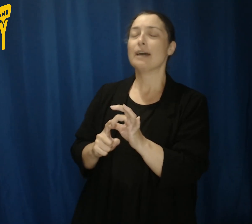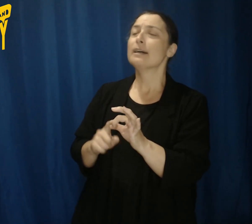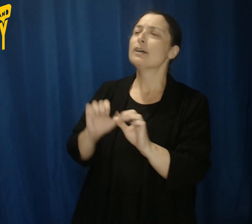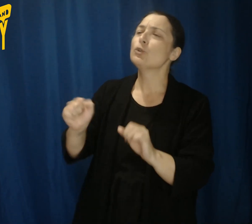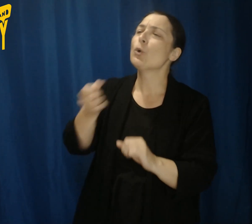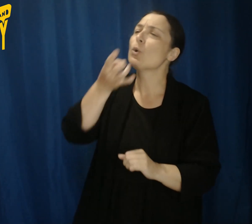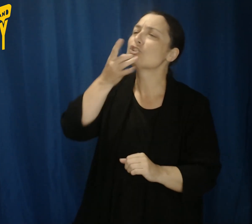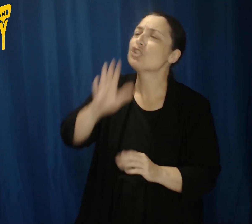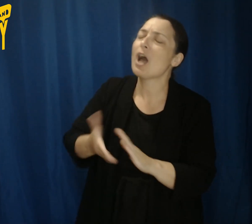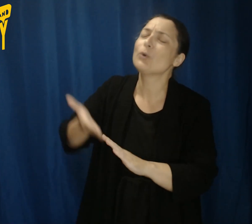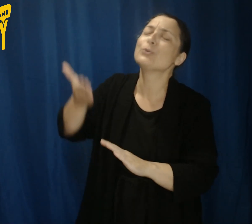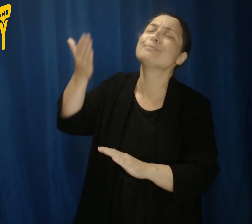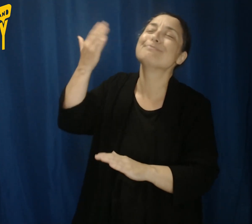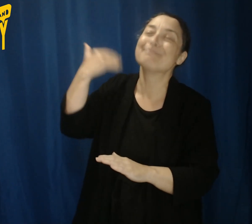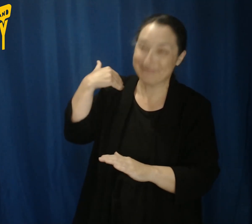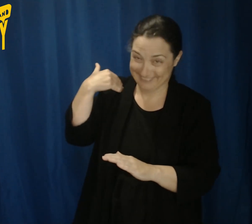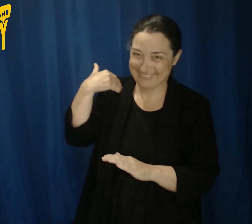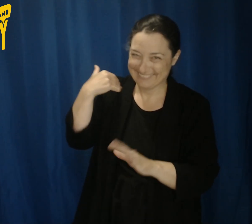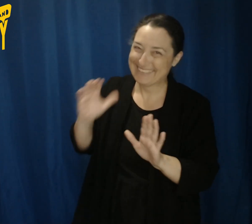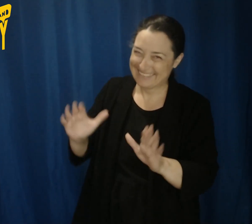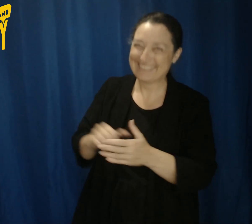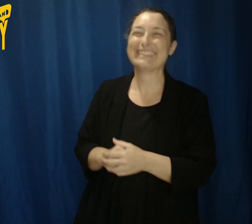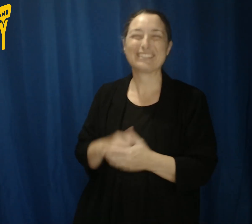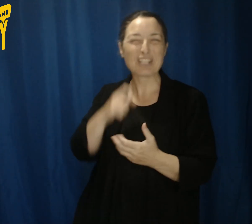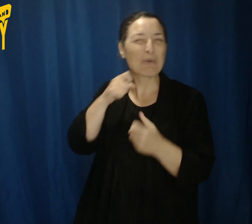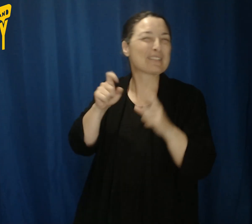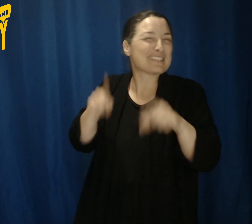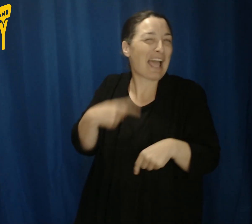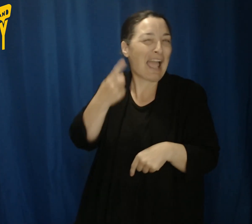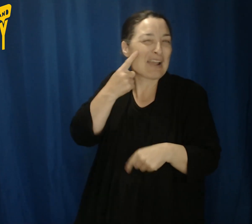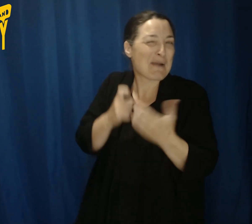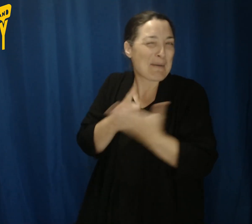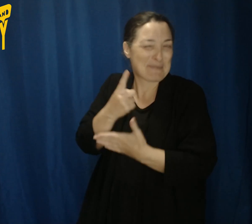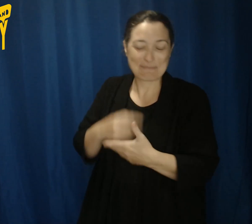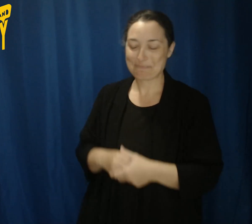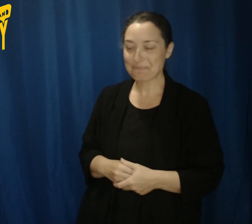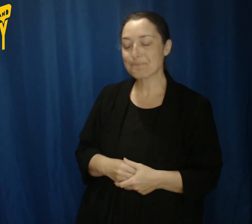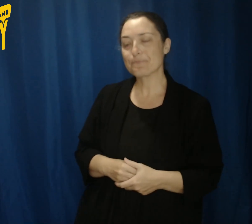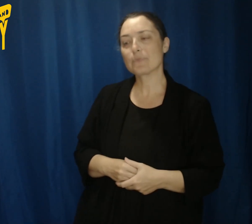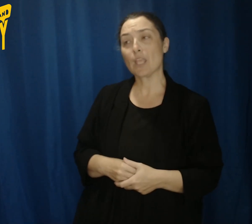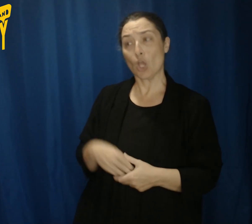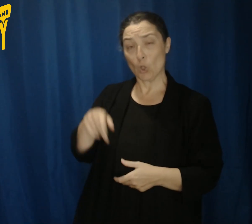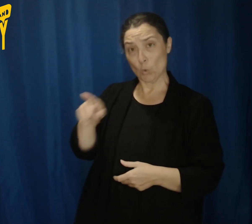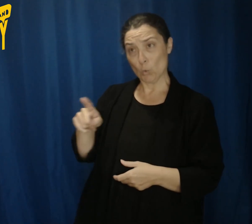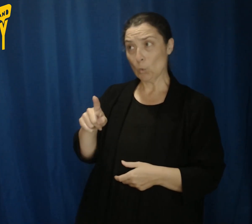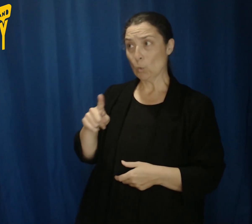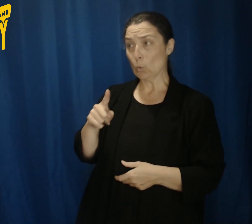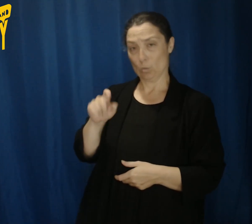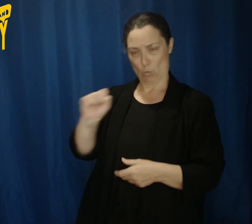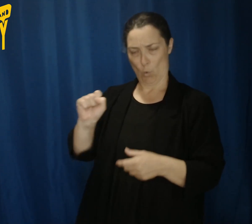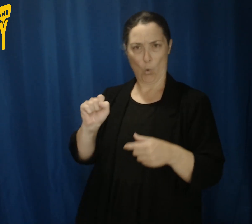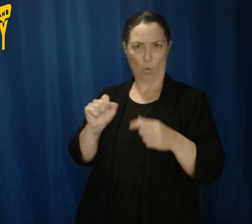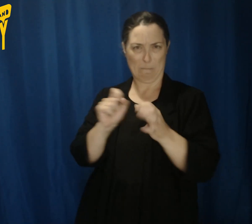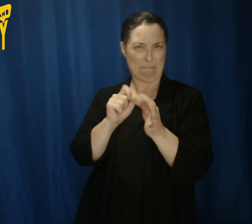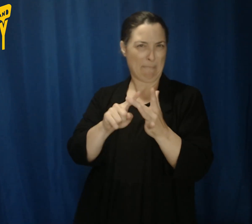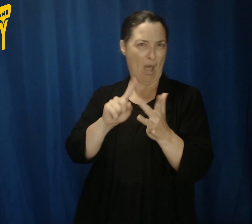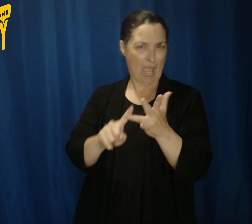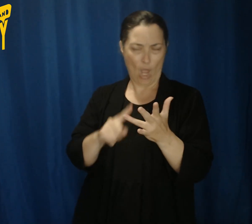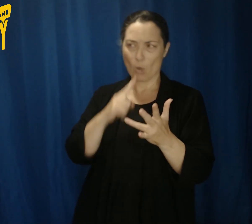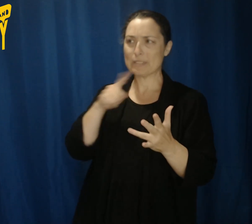childhood. So let's start there and see how we go. So you say in your bio that you were born different. Can you